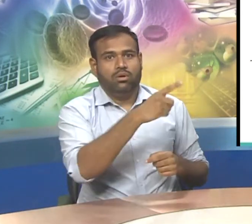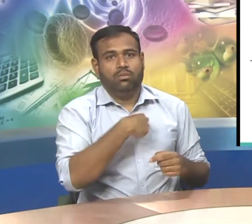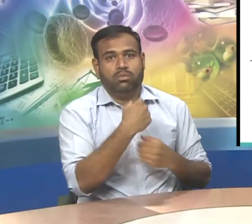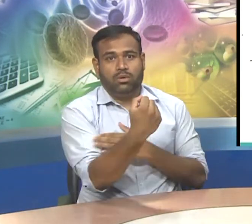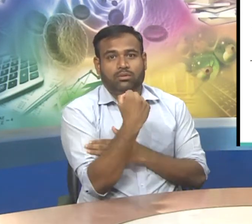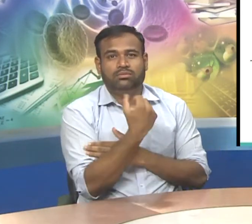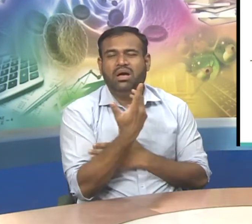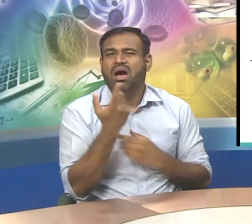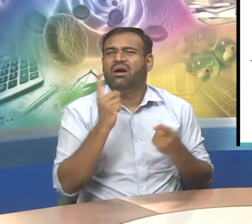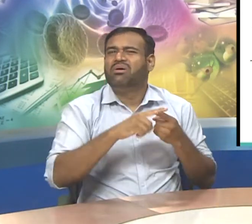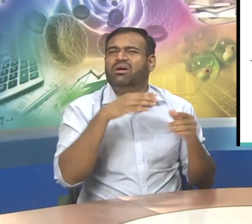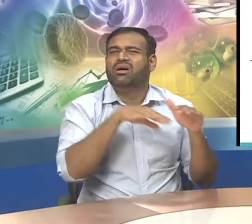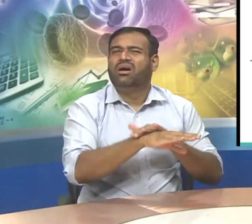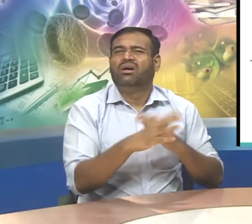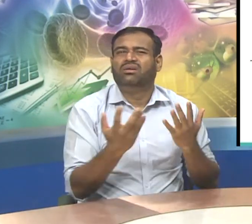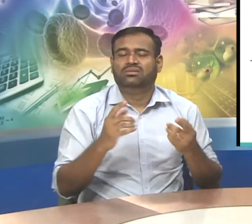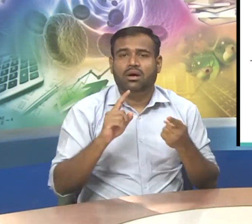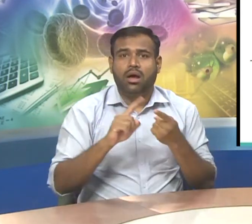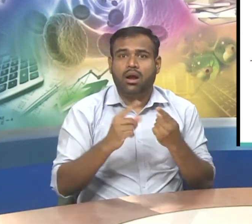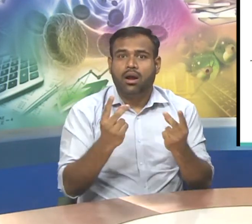So they are